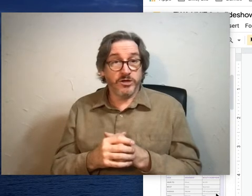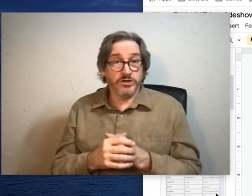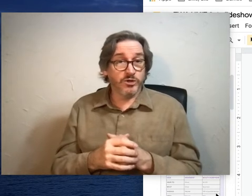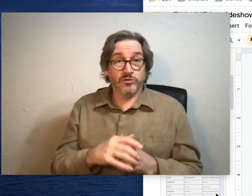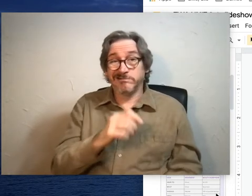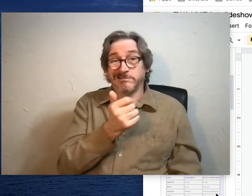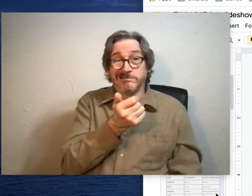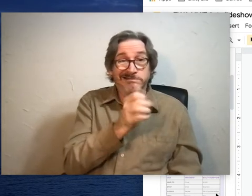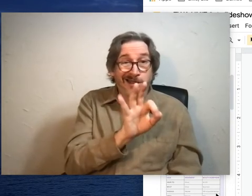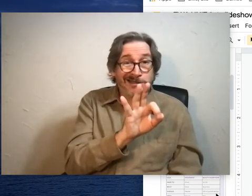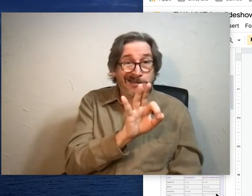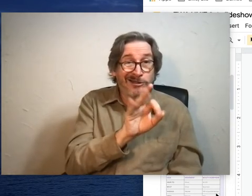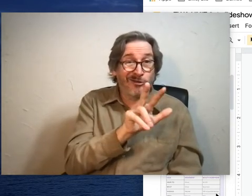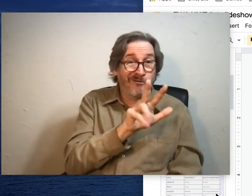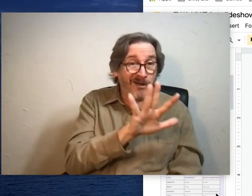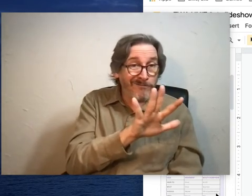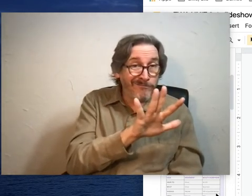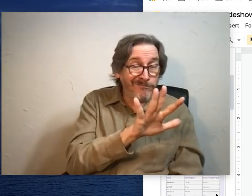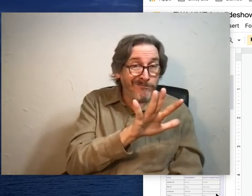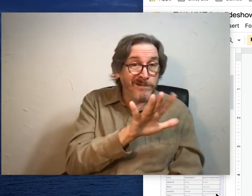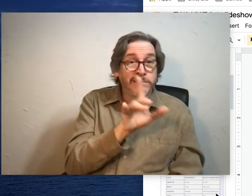We could do